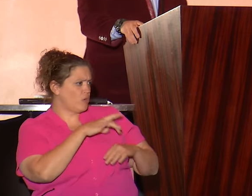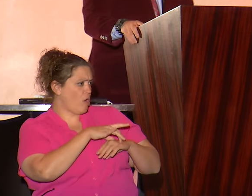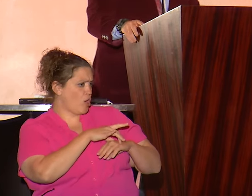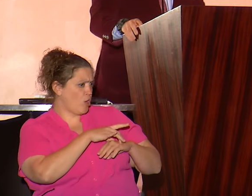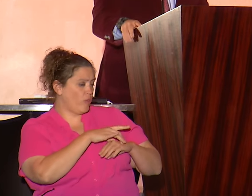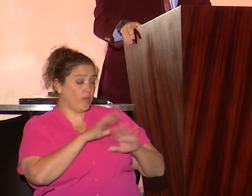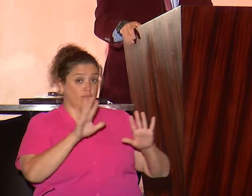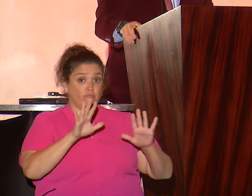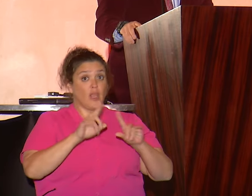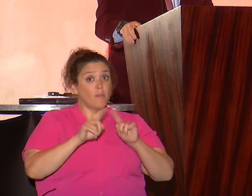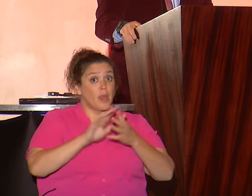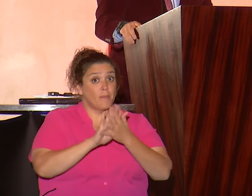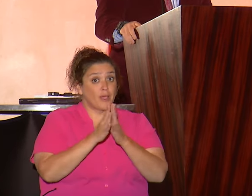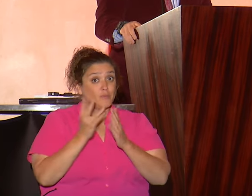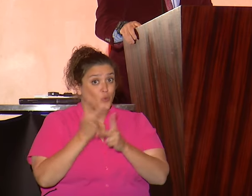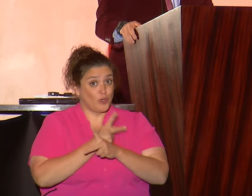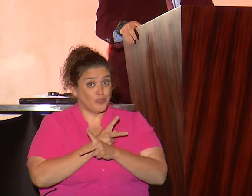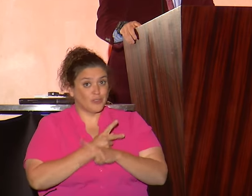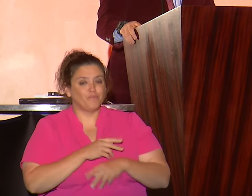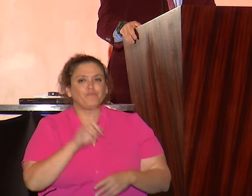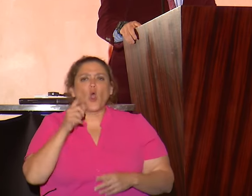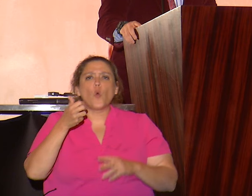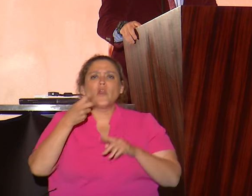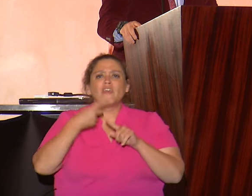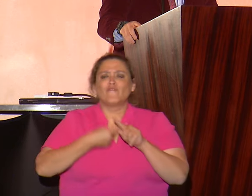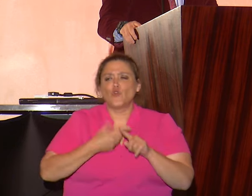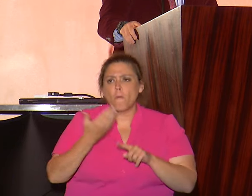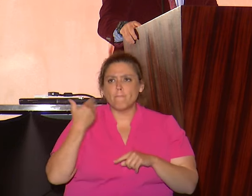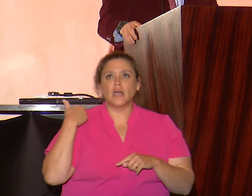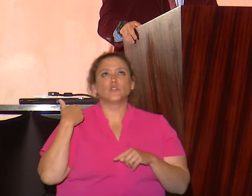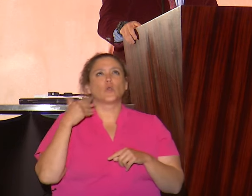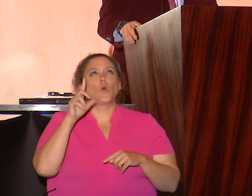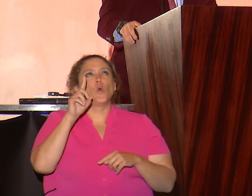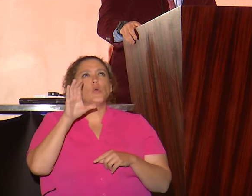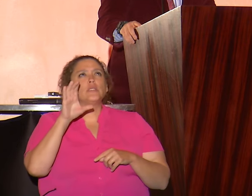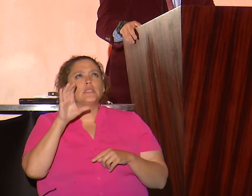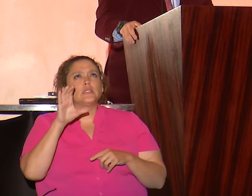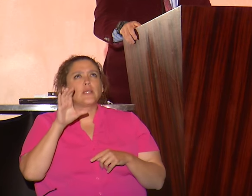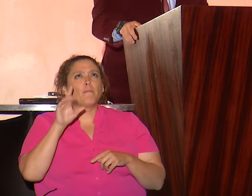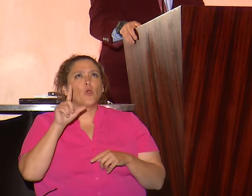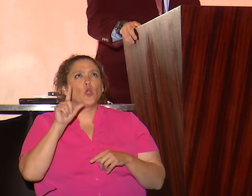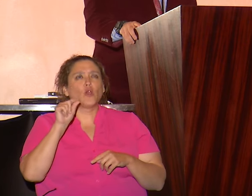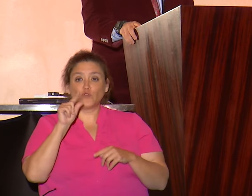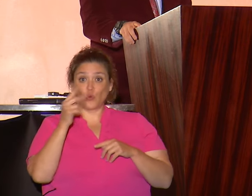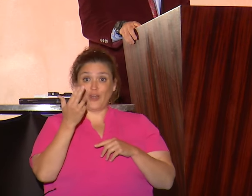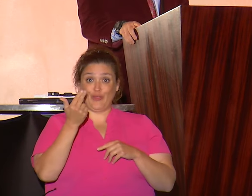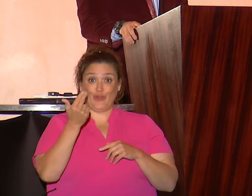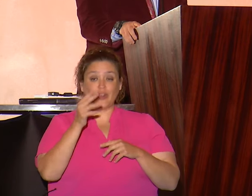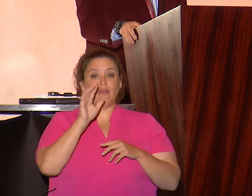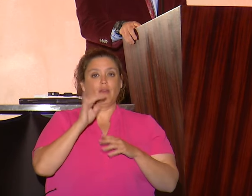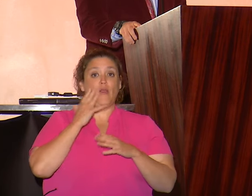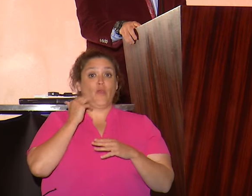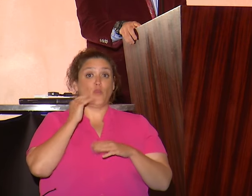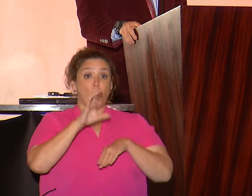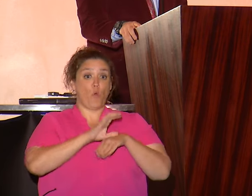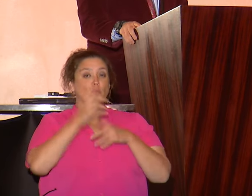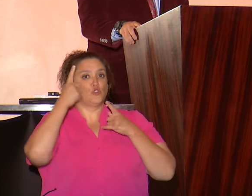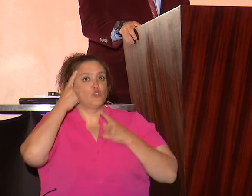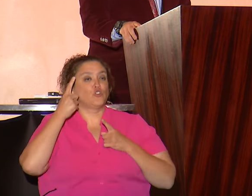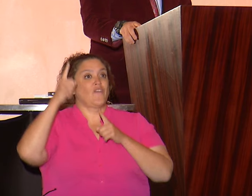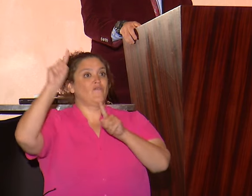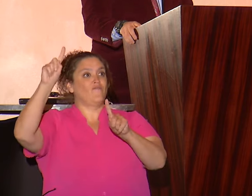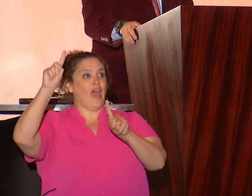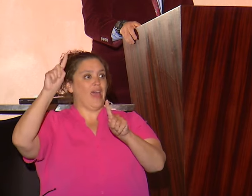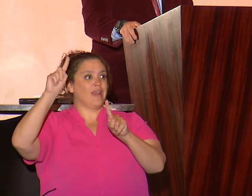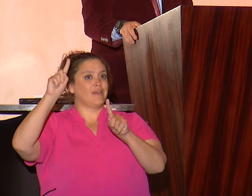gets worse. It wasn't until a few months ago, December of 2013, that the Mormon Church finally made